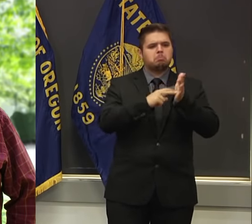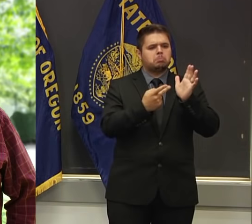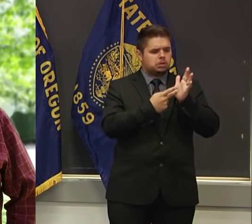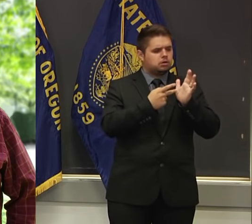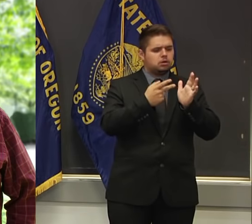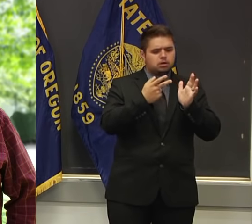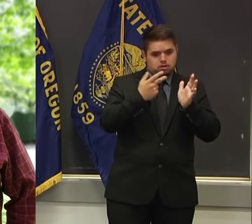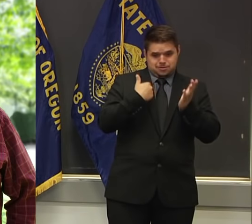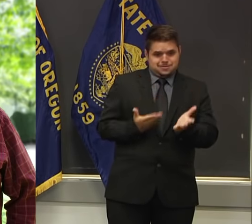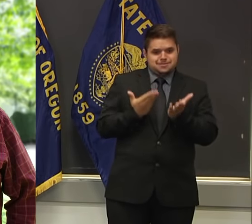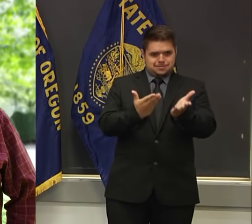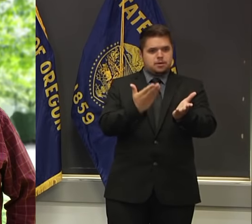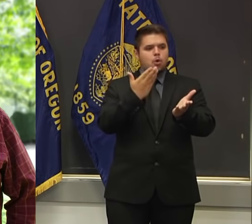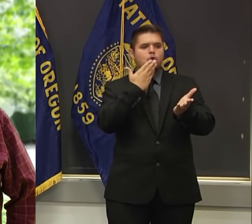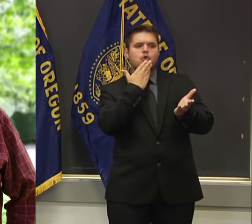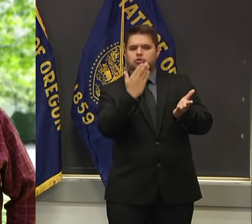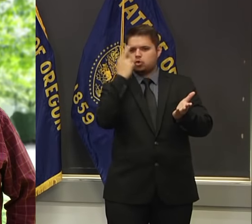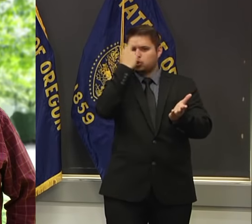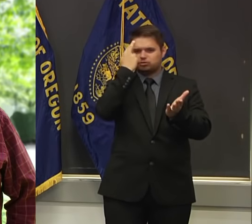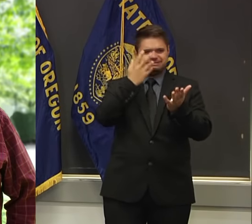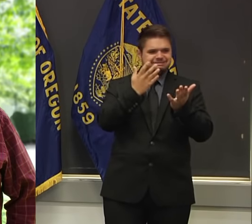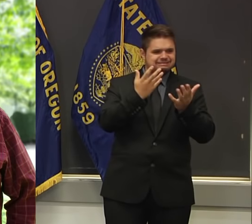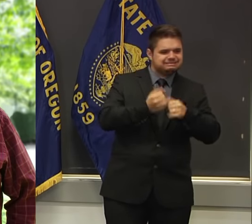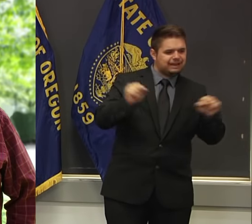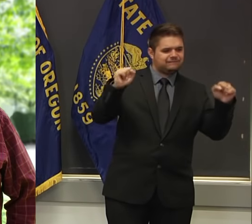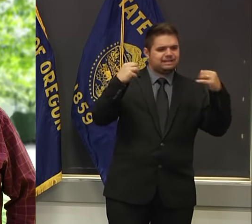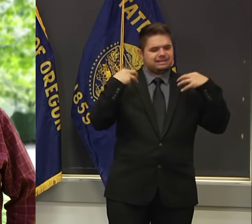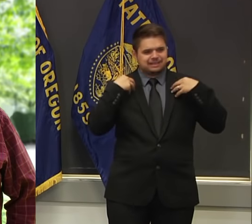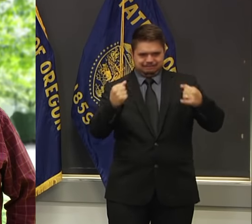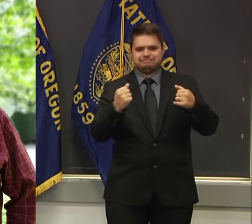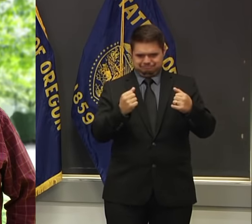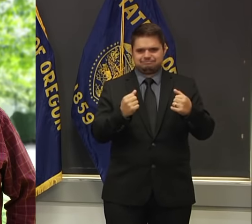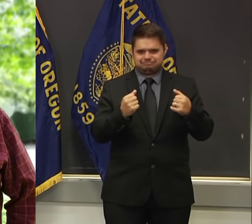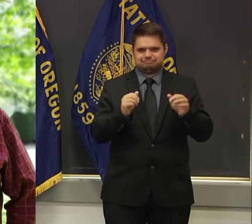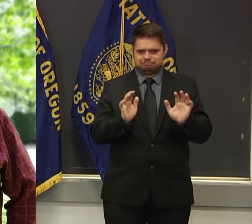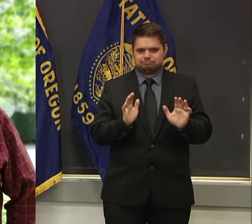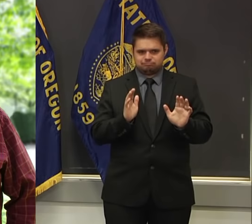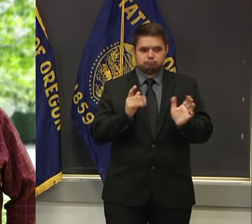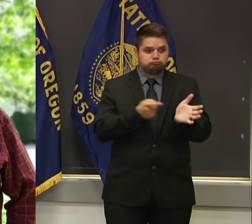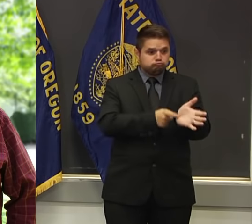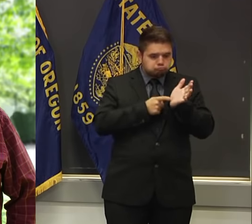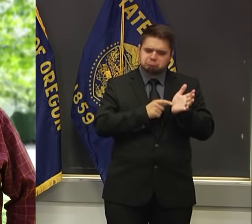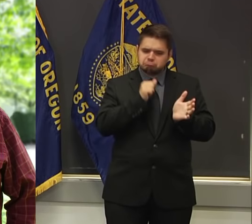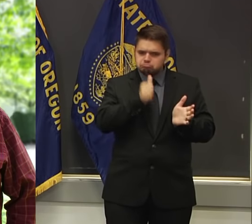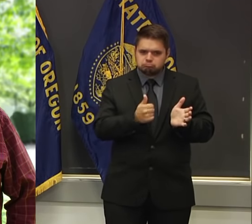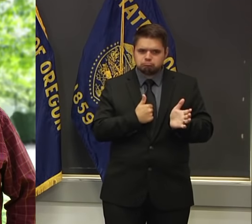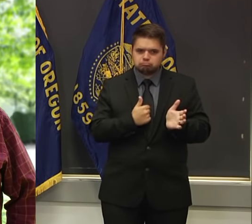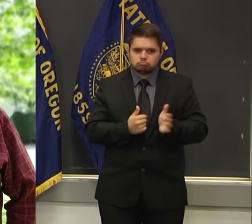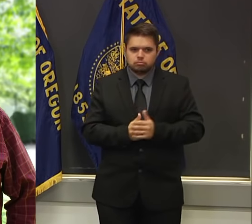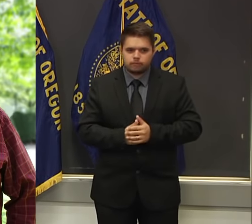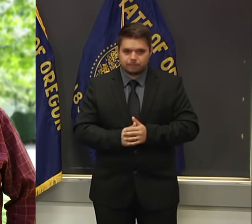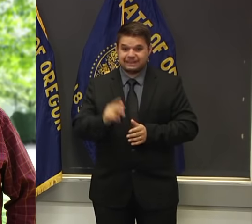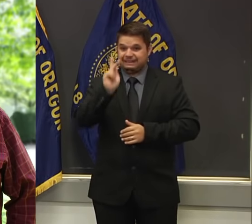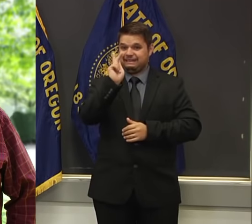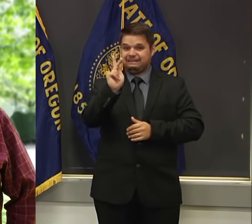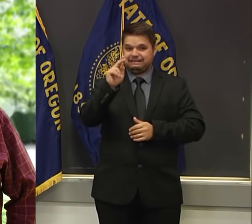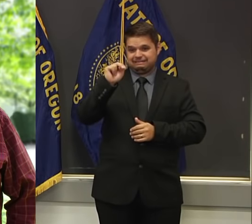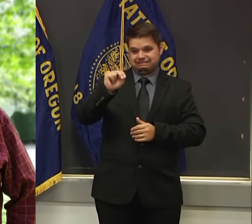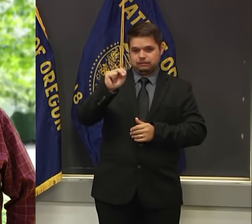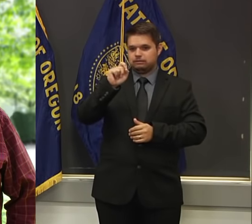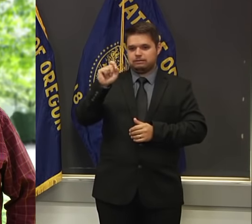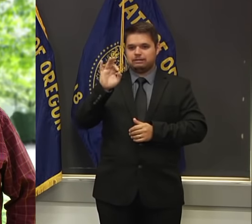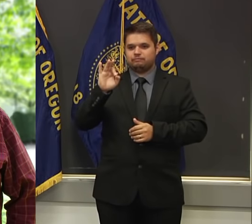take them seriously. I do want to talk just briefly about the so-called the KN95s. It